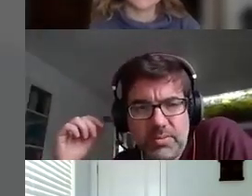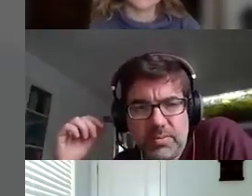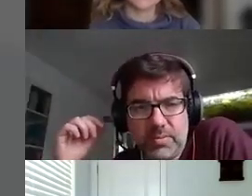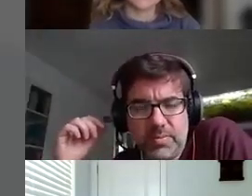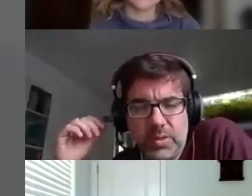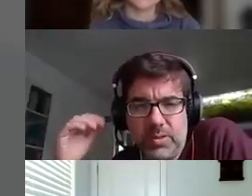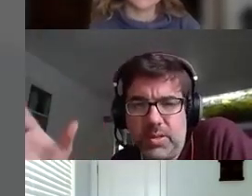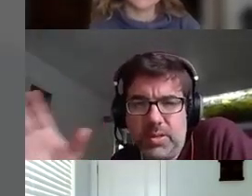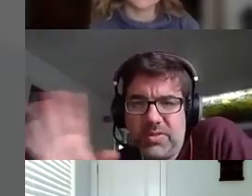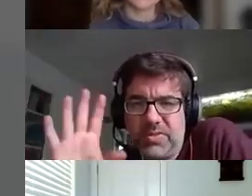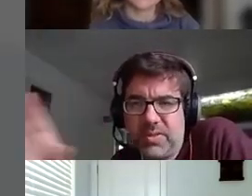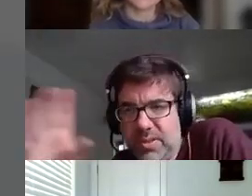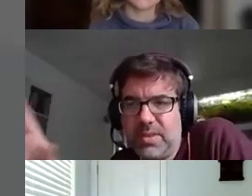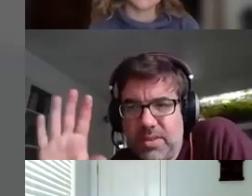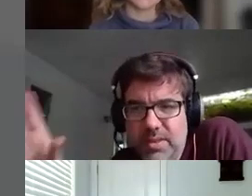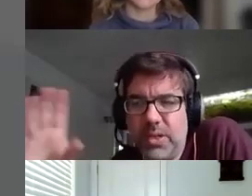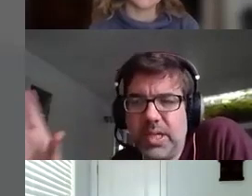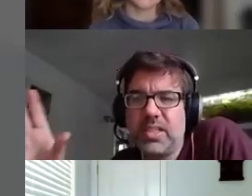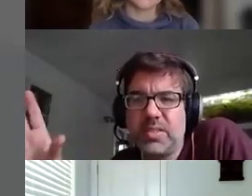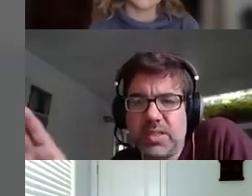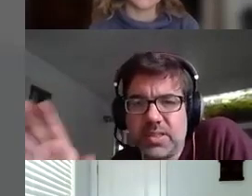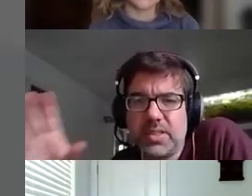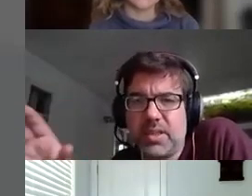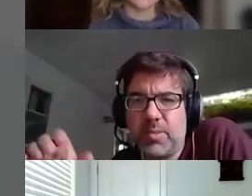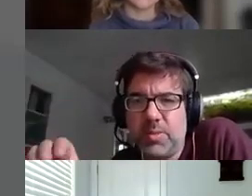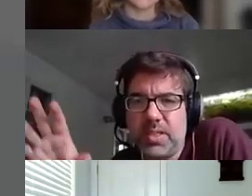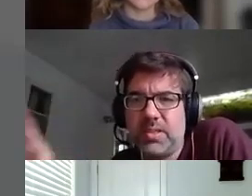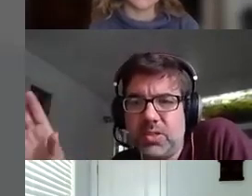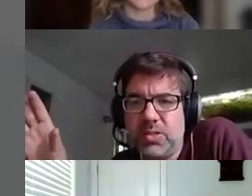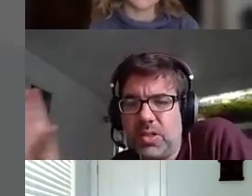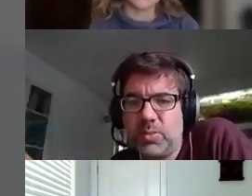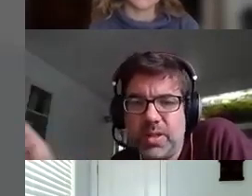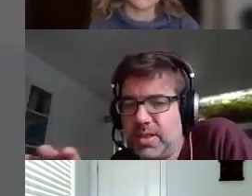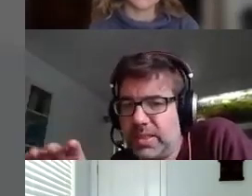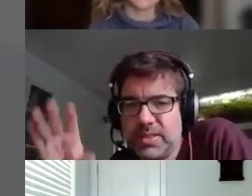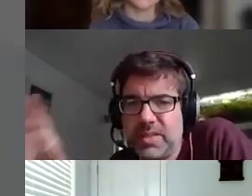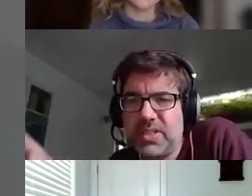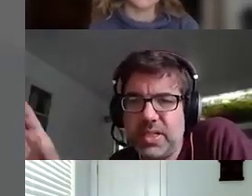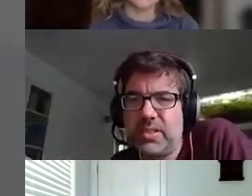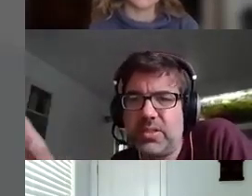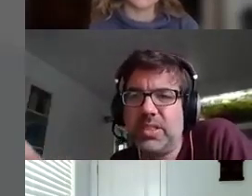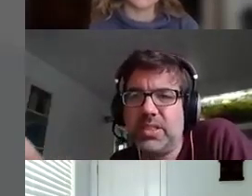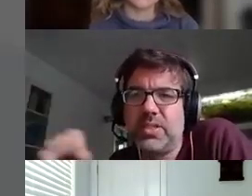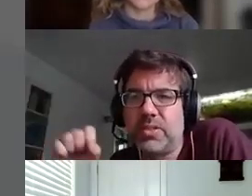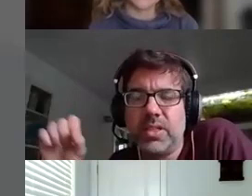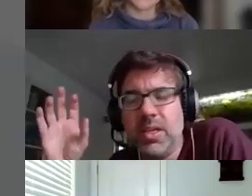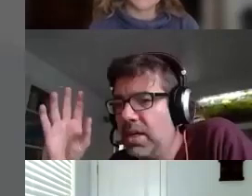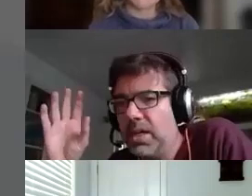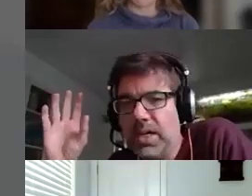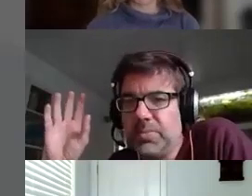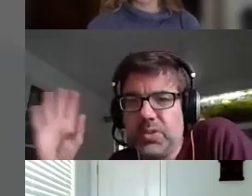often, or a lot of learning that's being discussed at the moment has to do a lot with like self-guided learning,